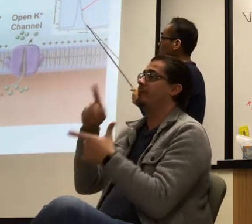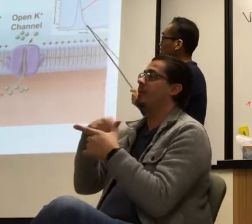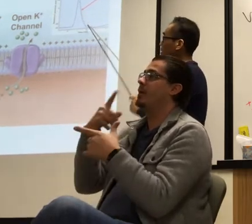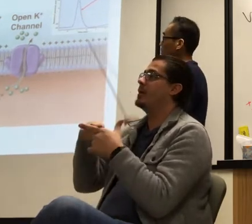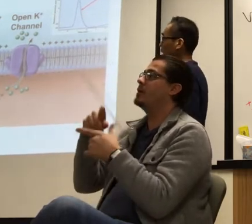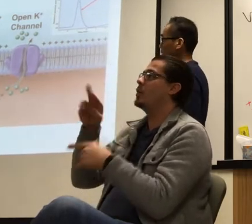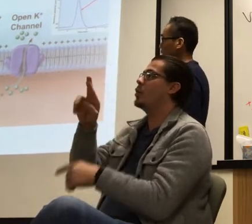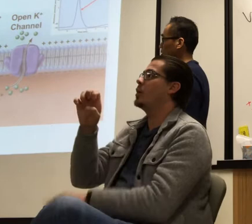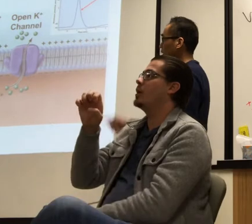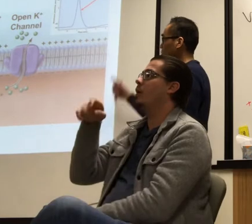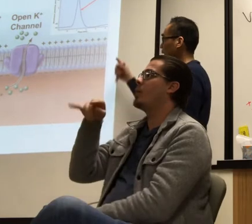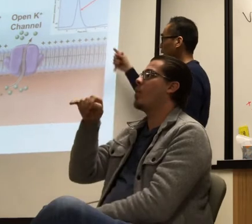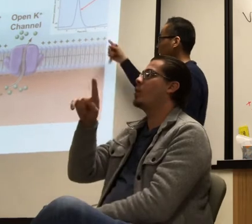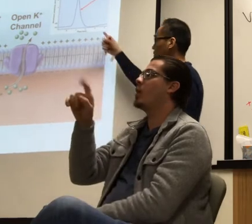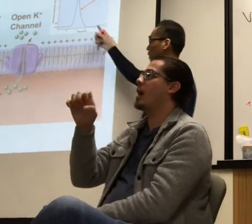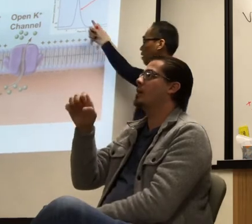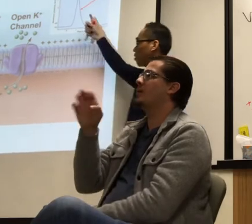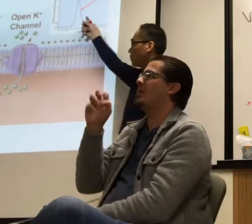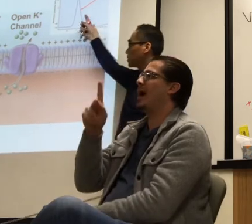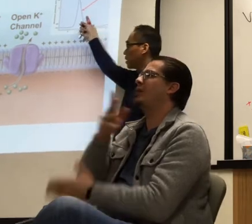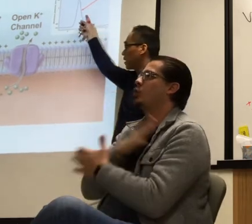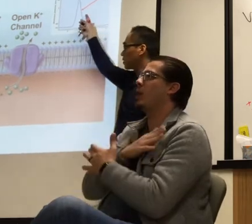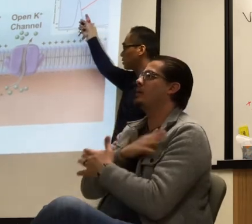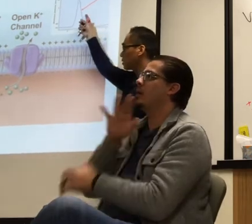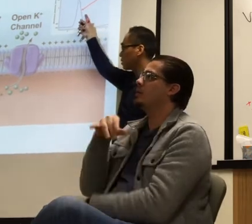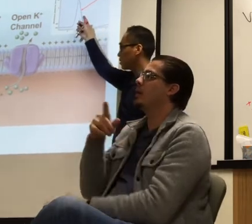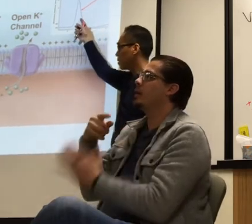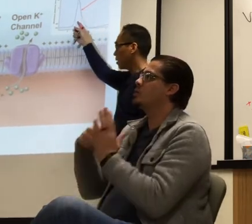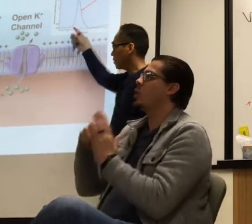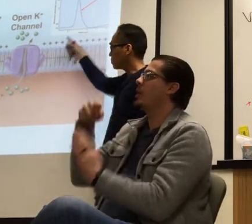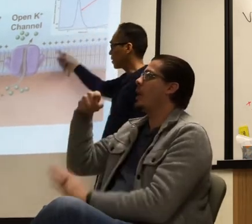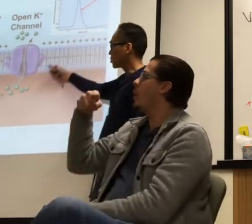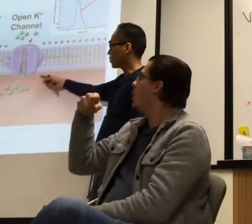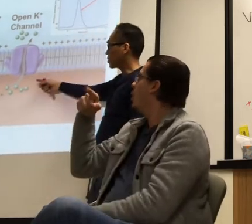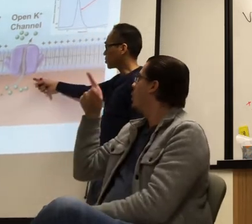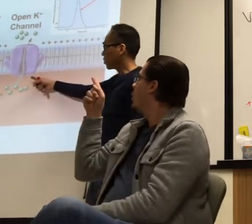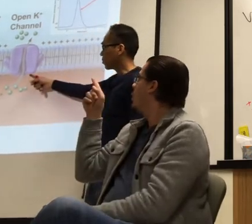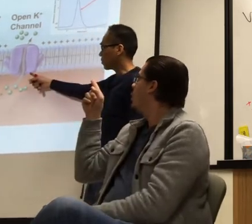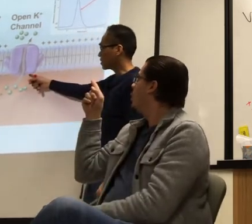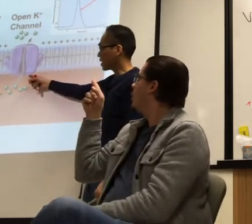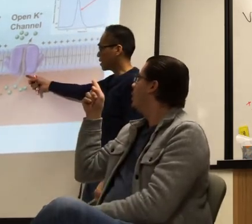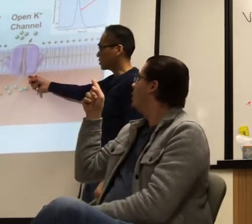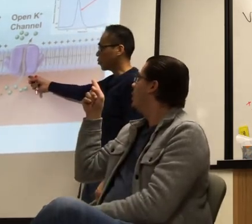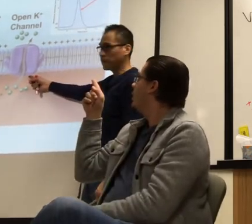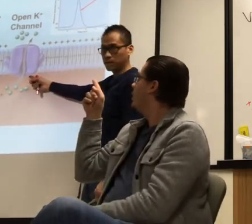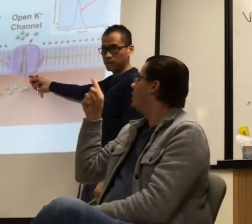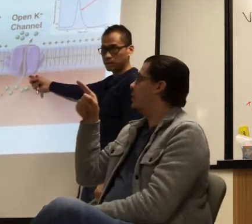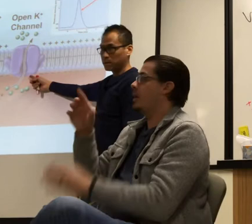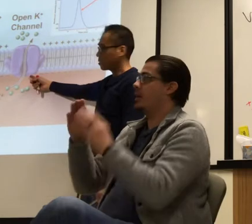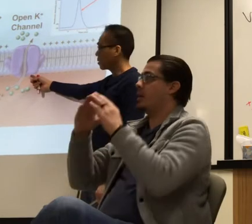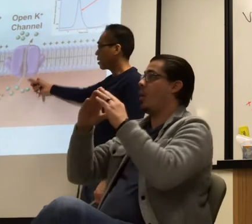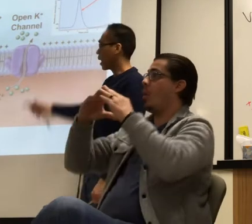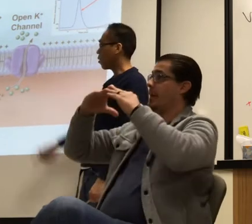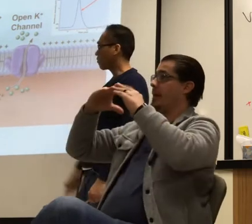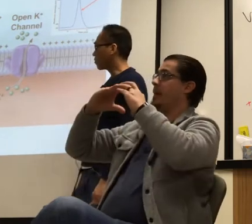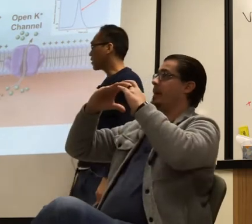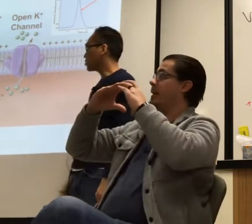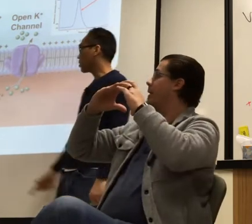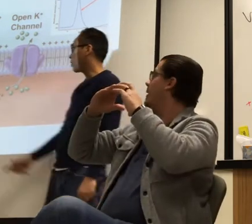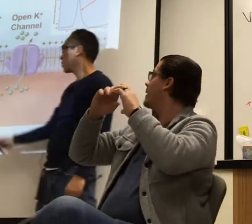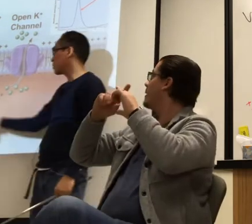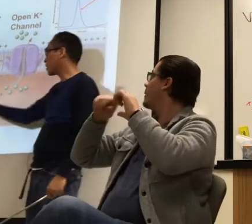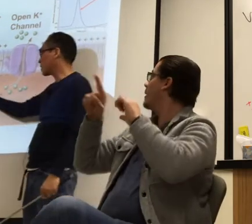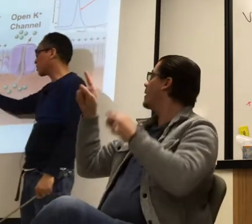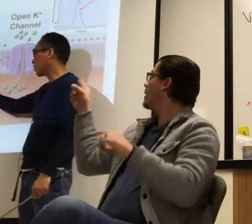repolarize back to rest. That's why I kind of put the arrow on this side. This picture, they show this gate is open. However,